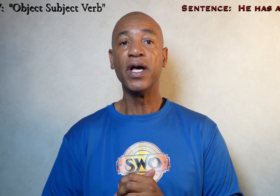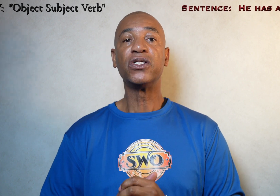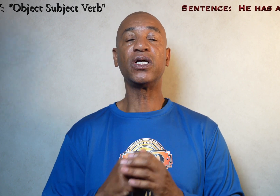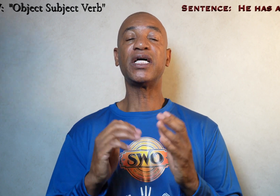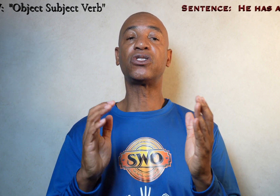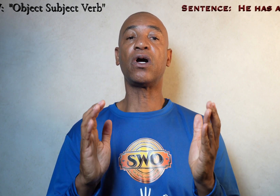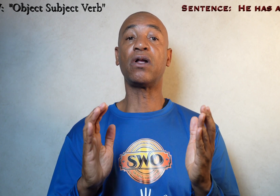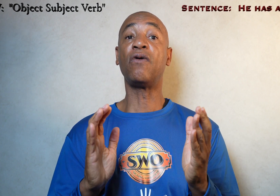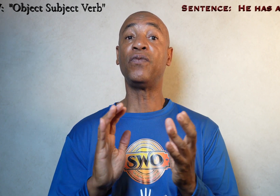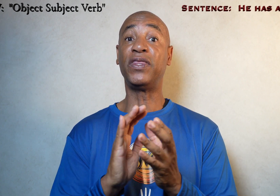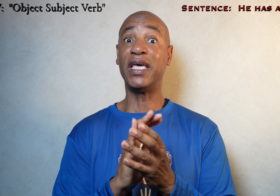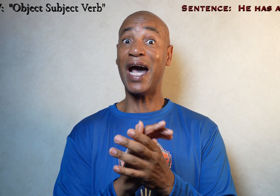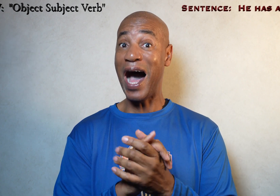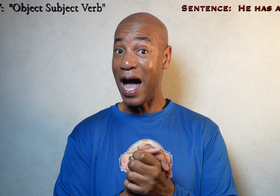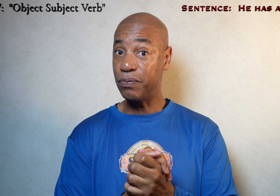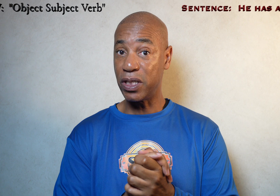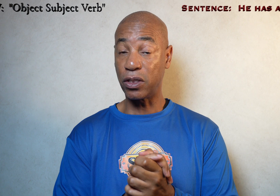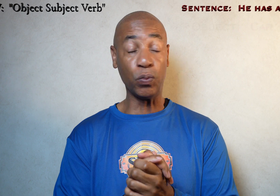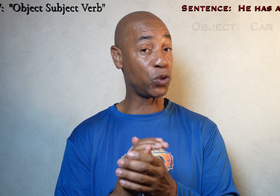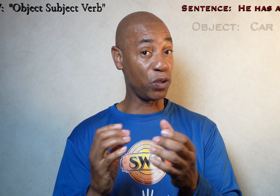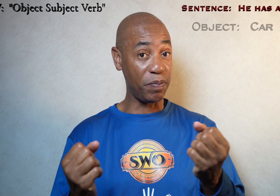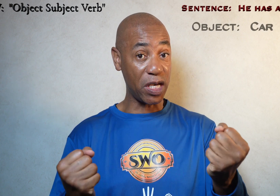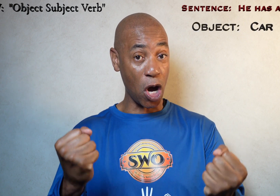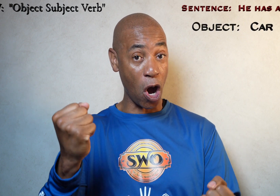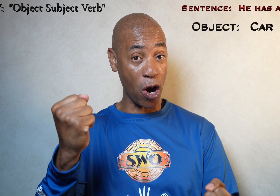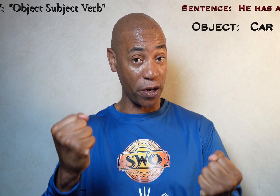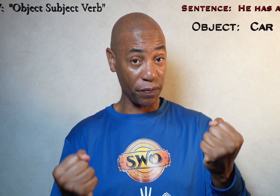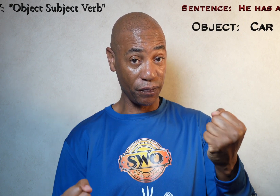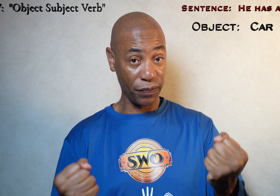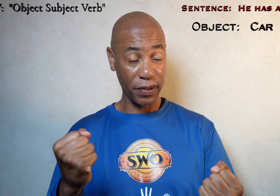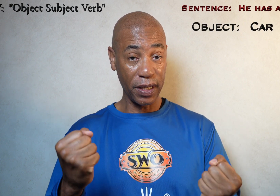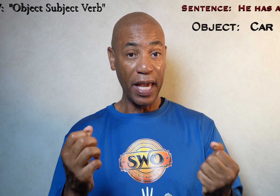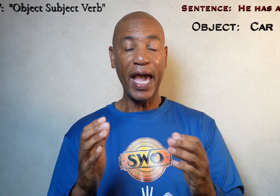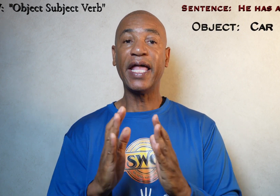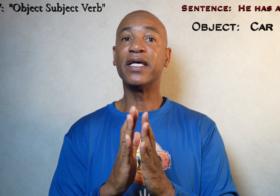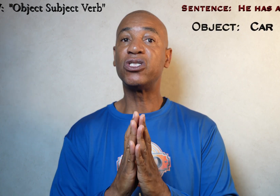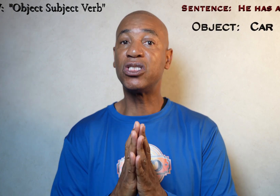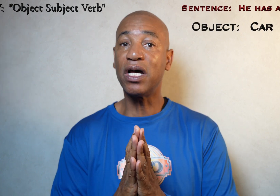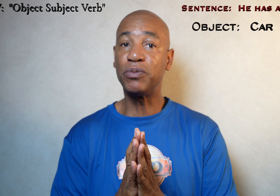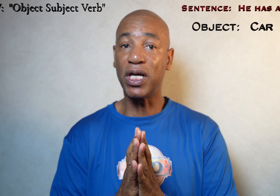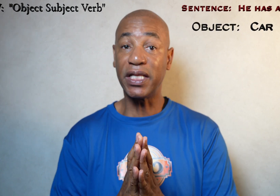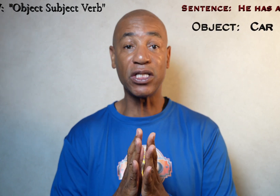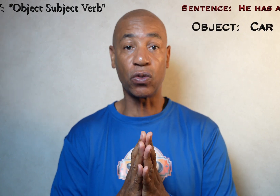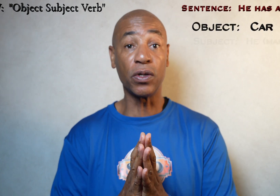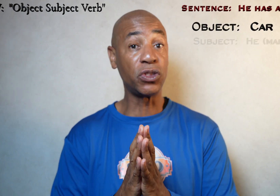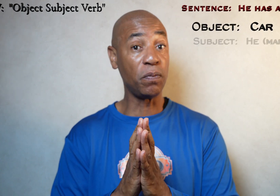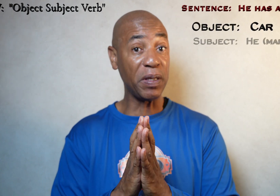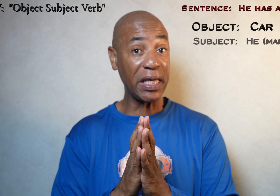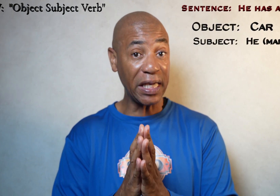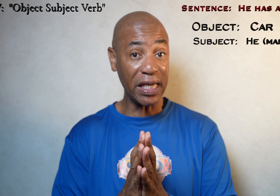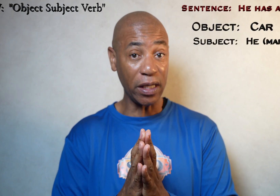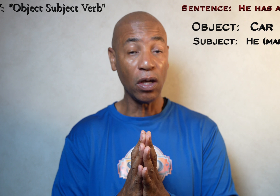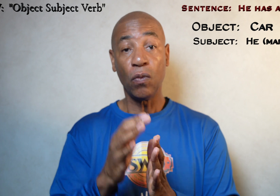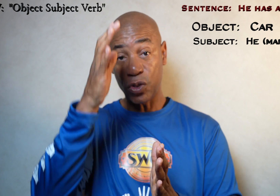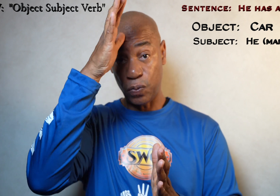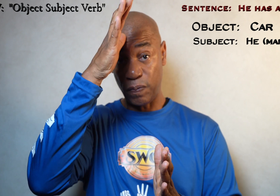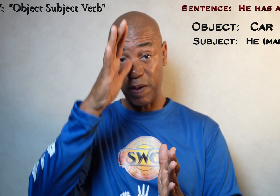So let's start off with the object, which would be car. And the subject is going to be he, which would be